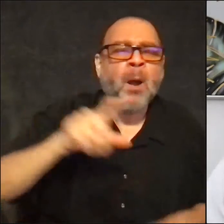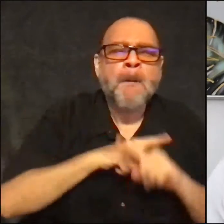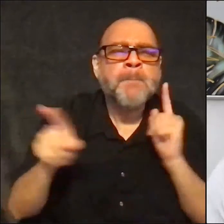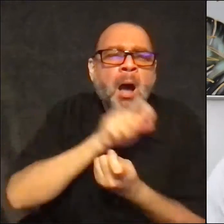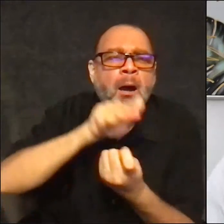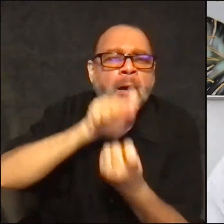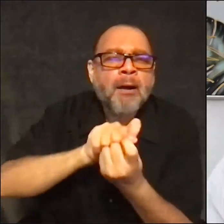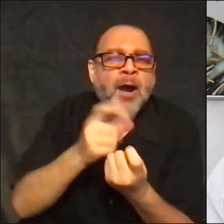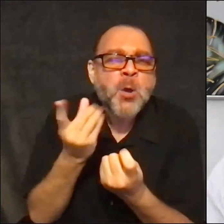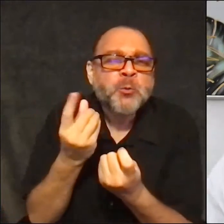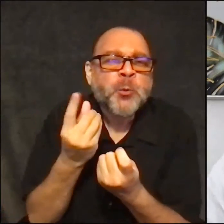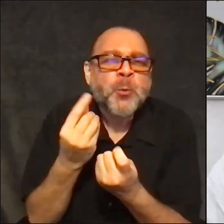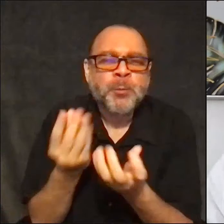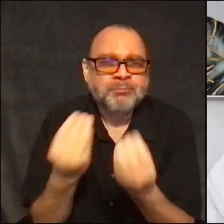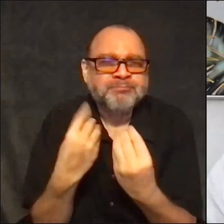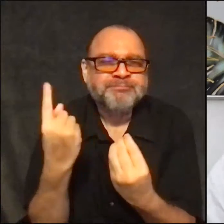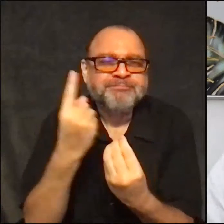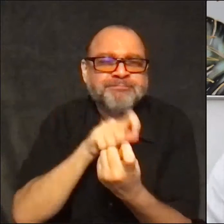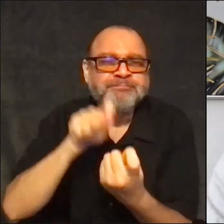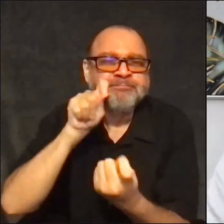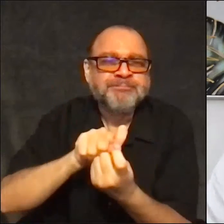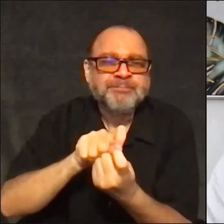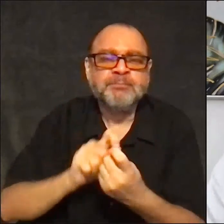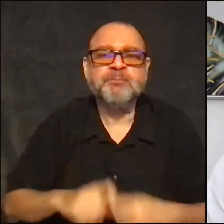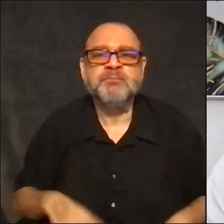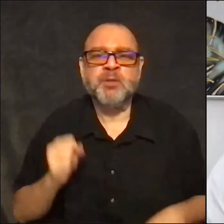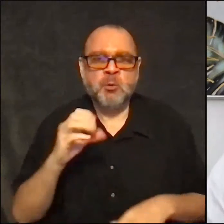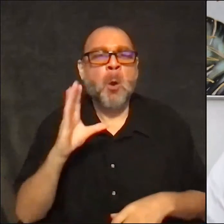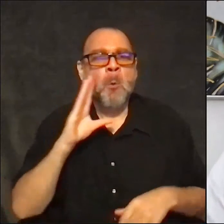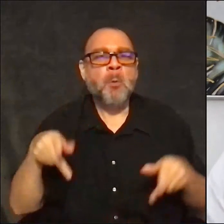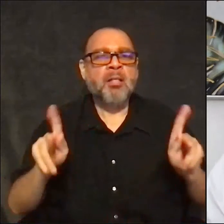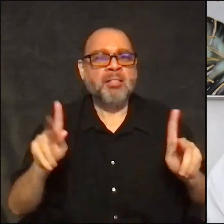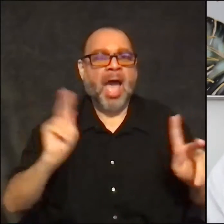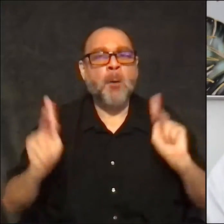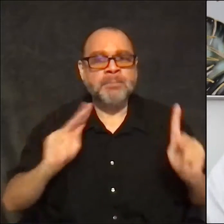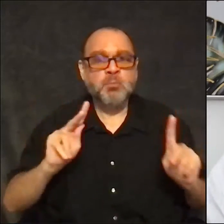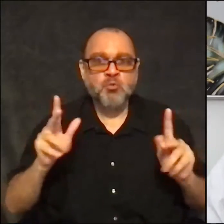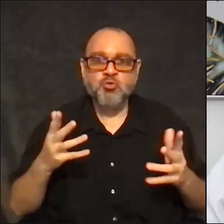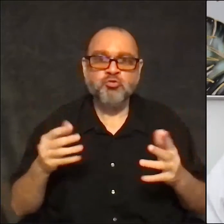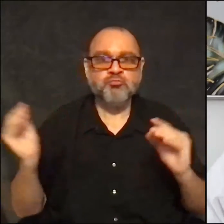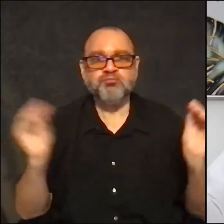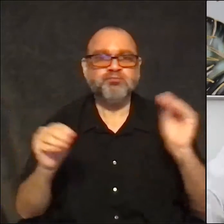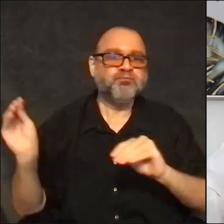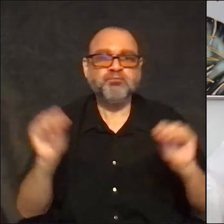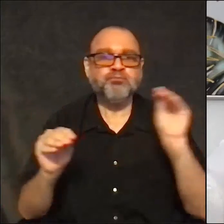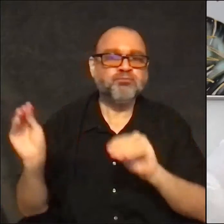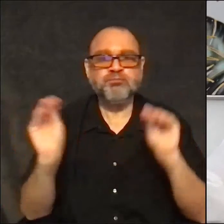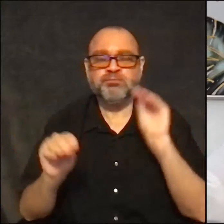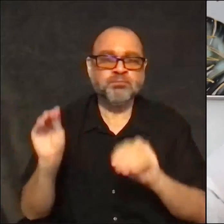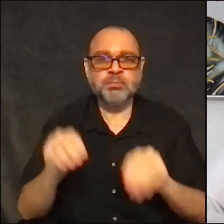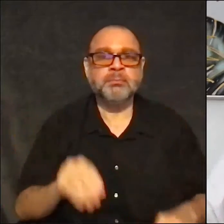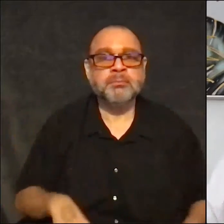self-care? And let's let these roll in, and then we're going to turn it back over. Man, I'm